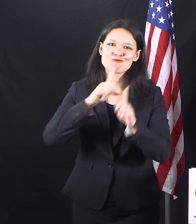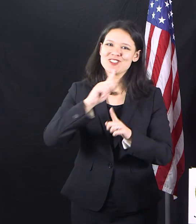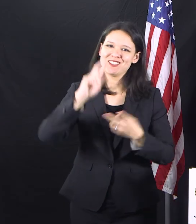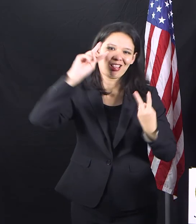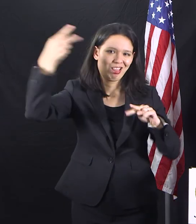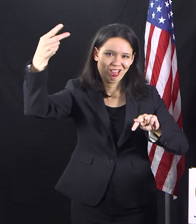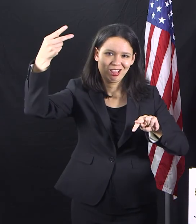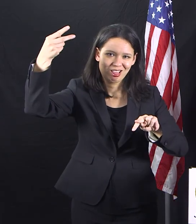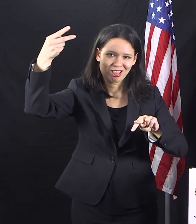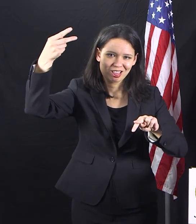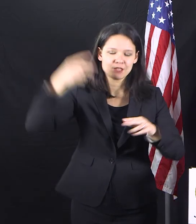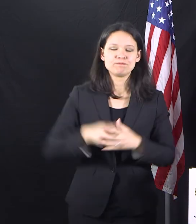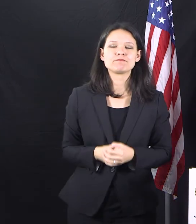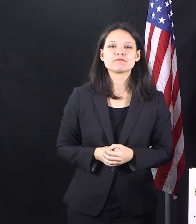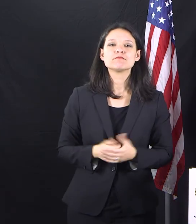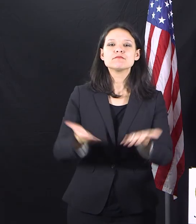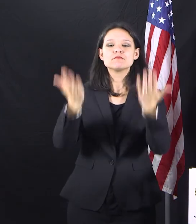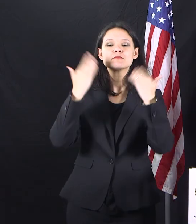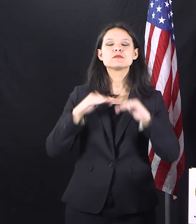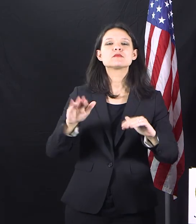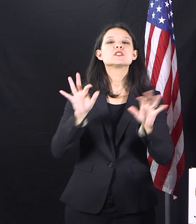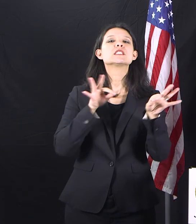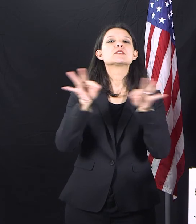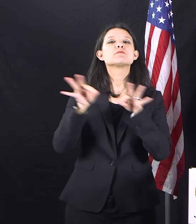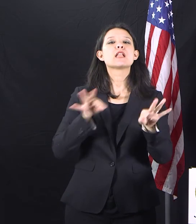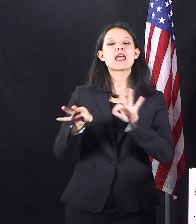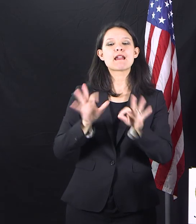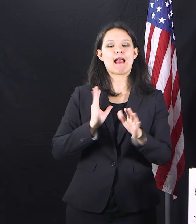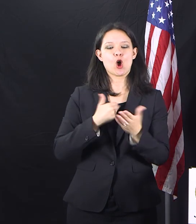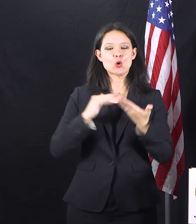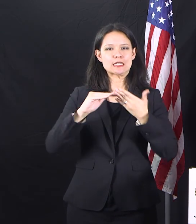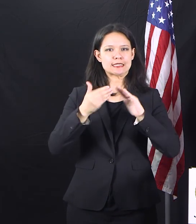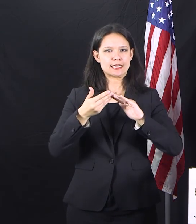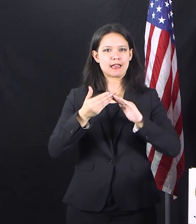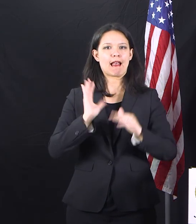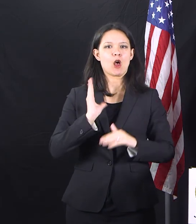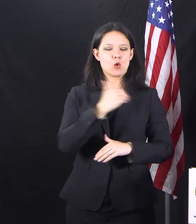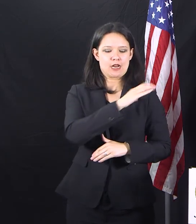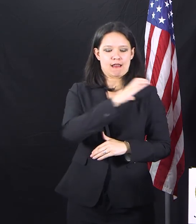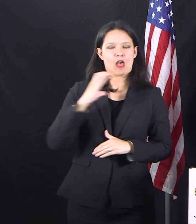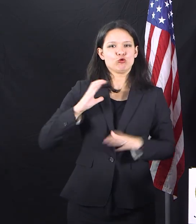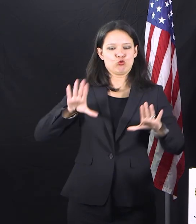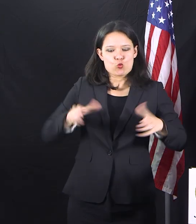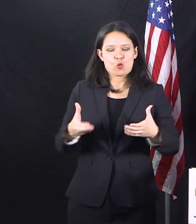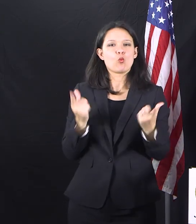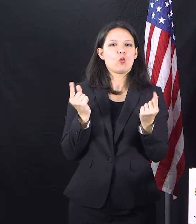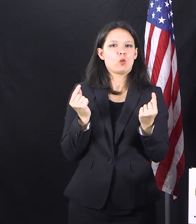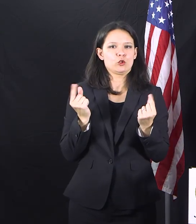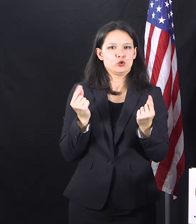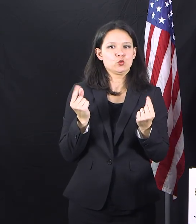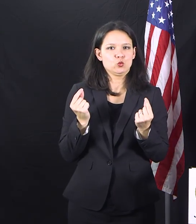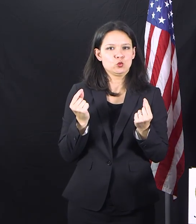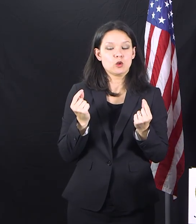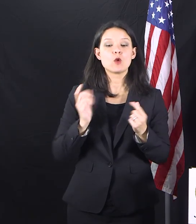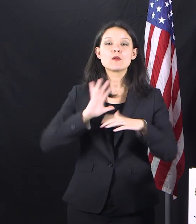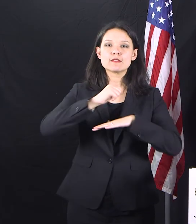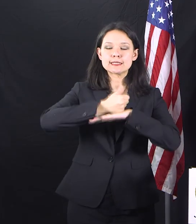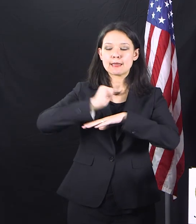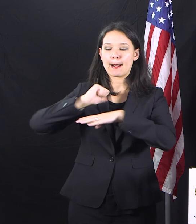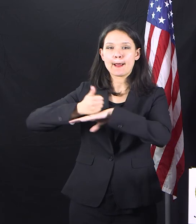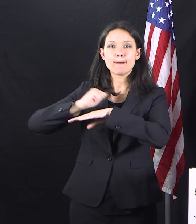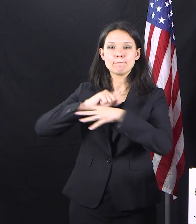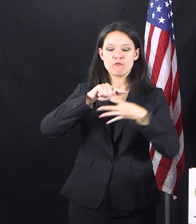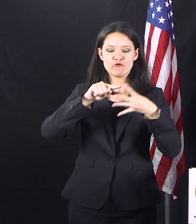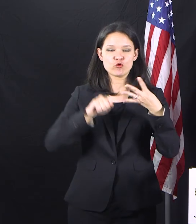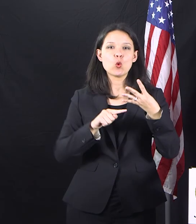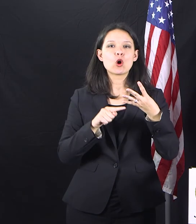what we're doing too at the city and at your council and mayor's office. We've stood up advisory committees that